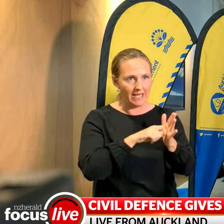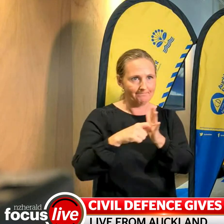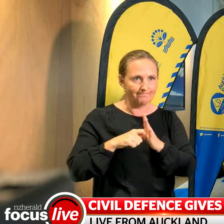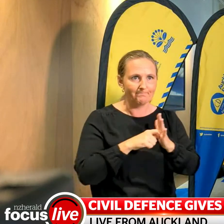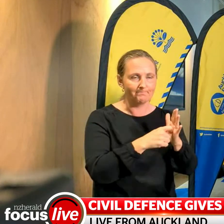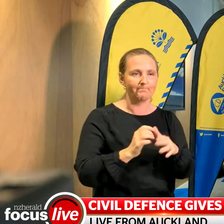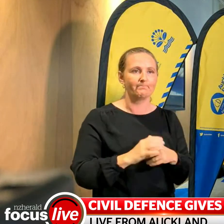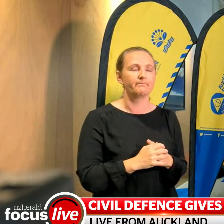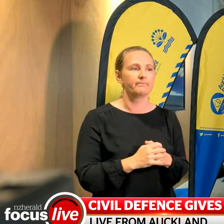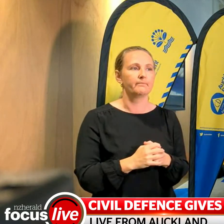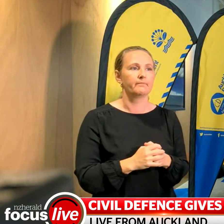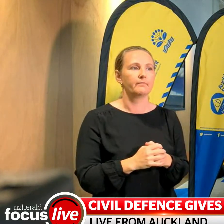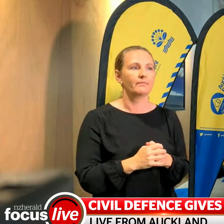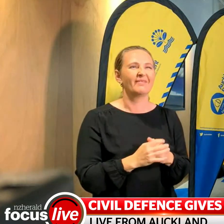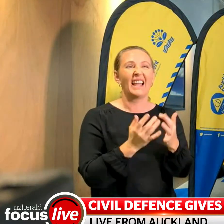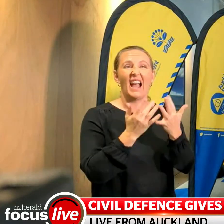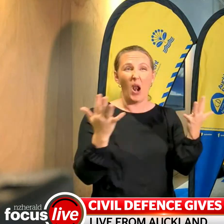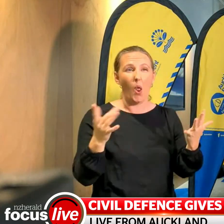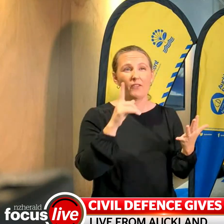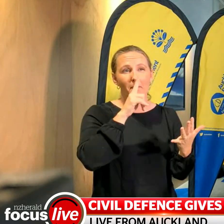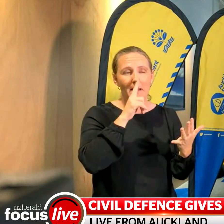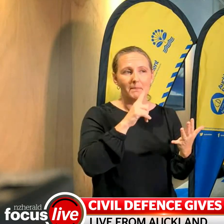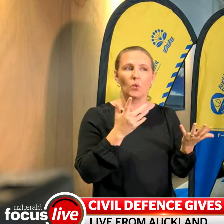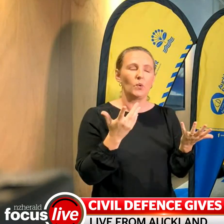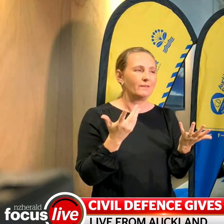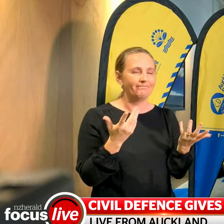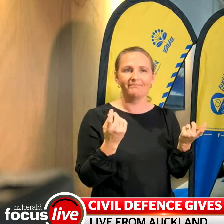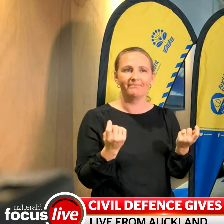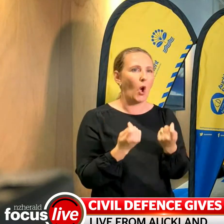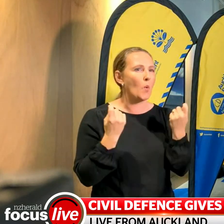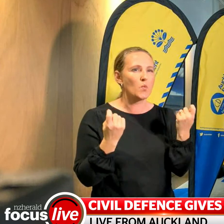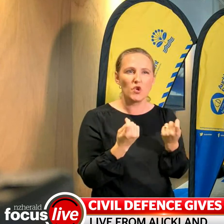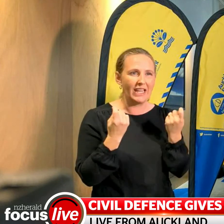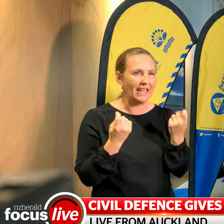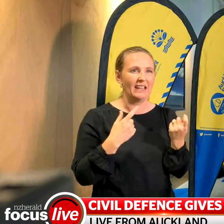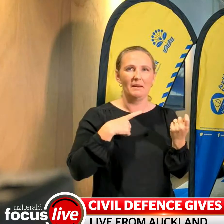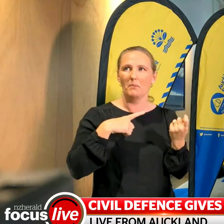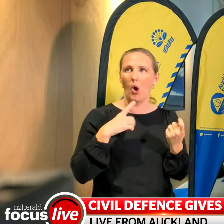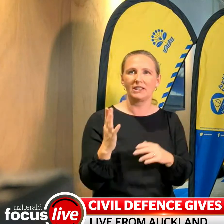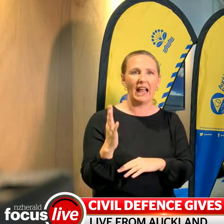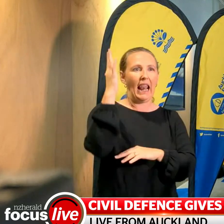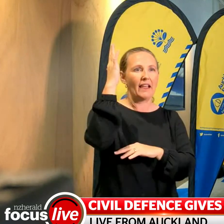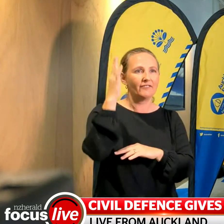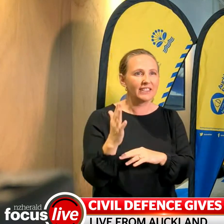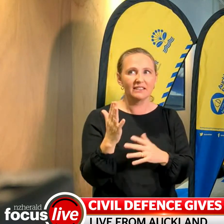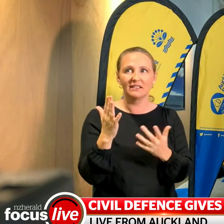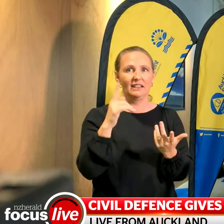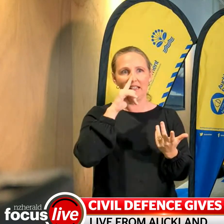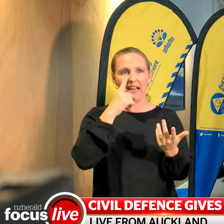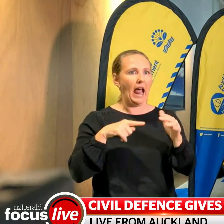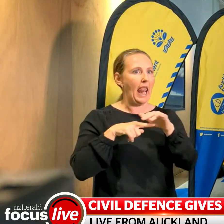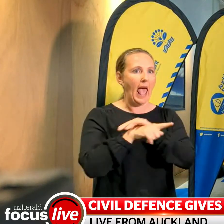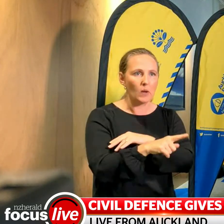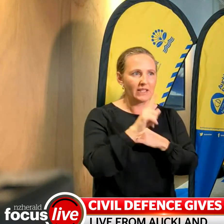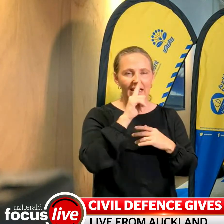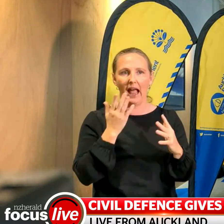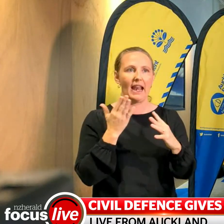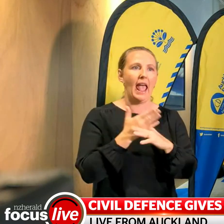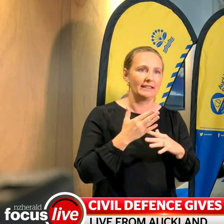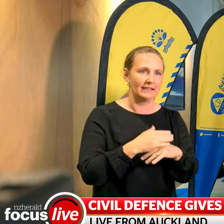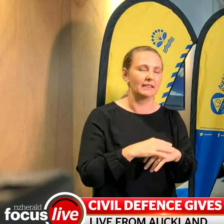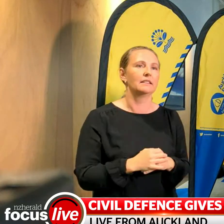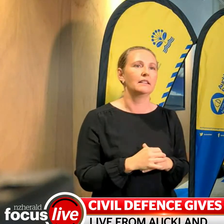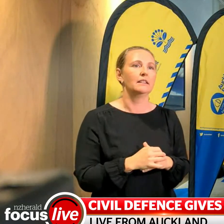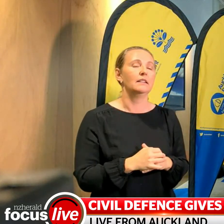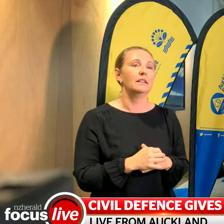people compromised for a range of reasons. That's just one example, but there might be others in terms of getting out and about and doing what you need to do. So